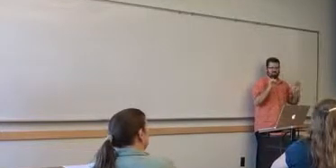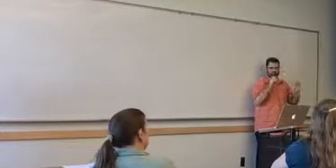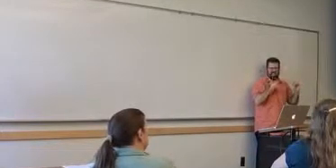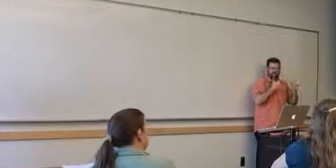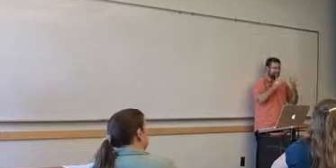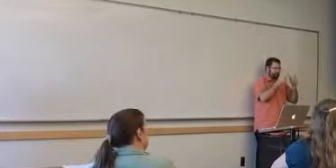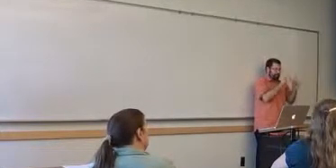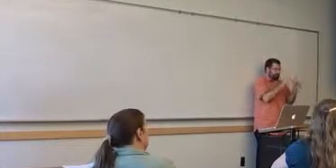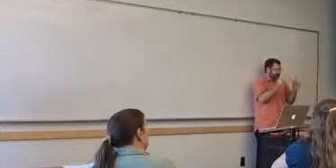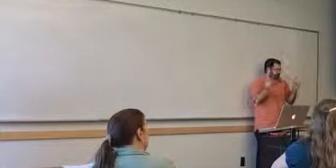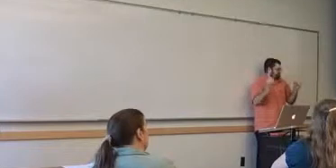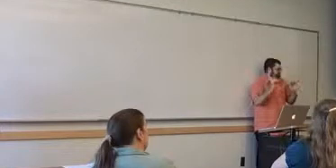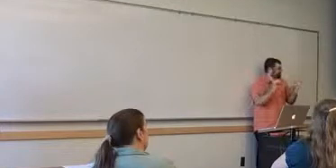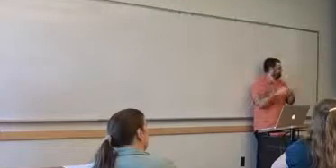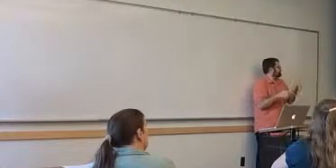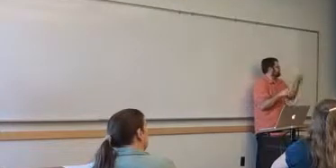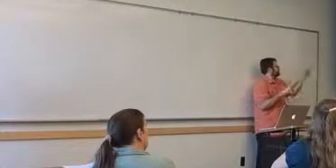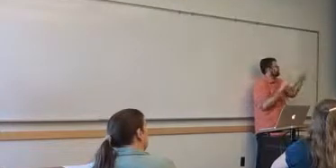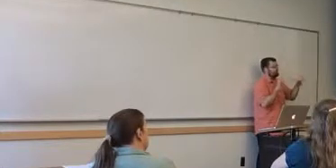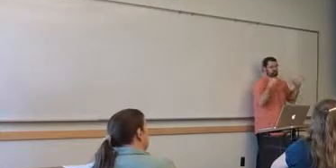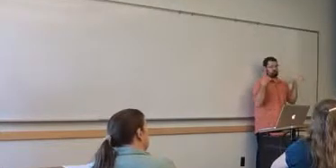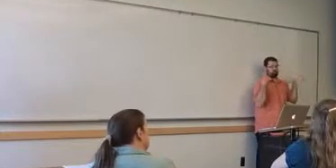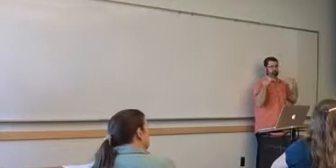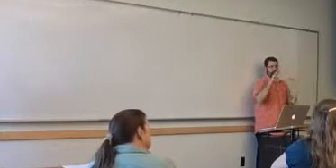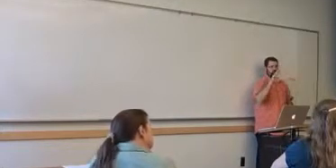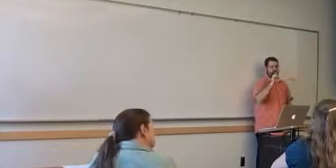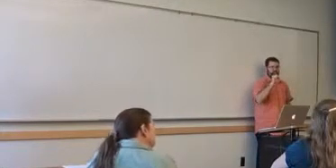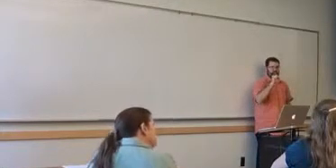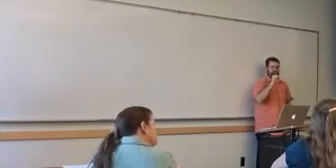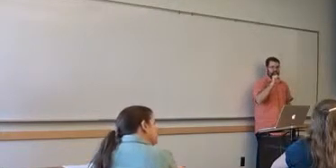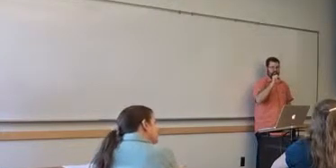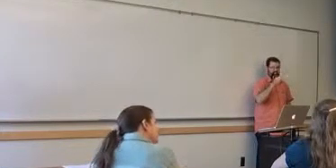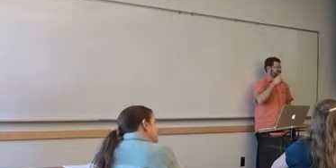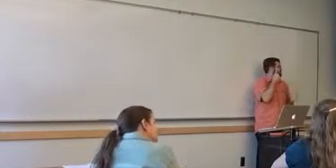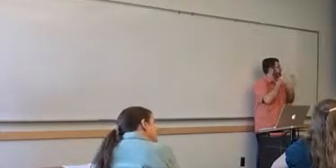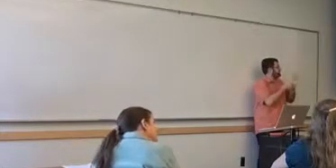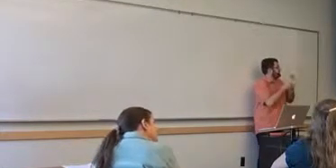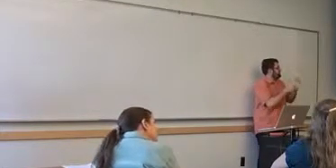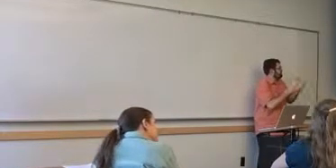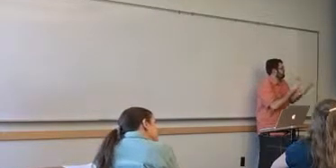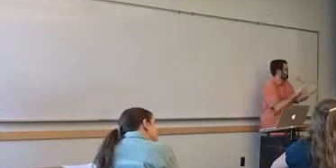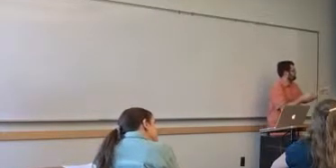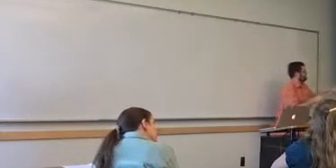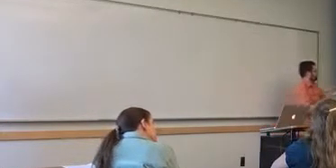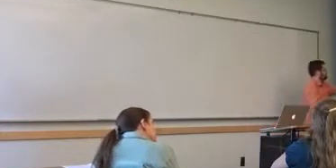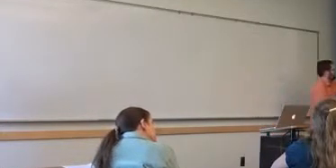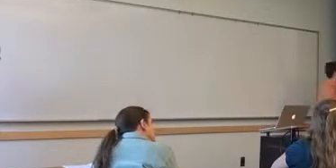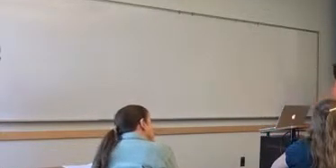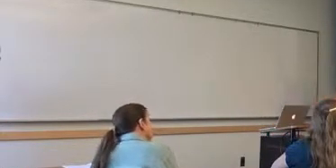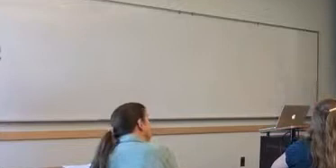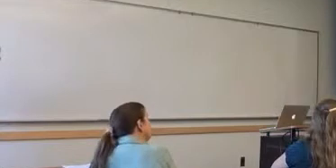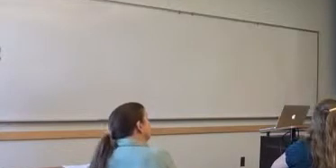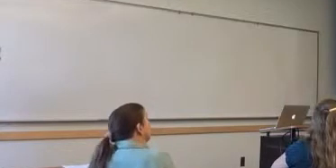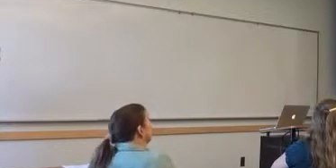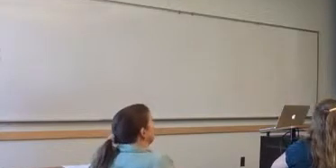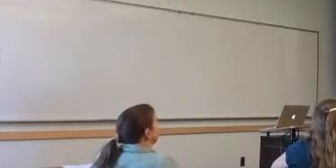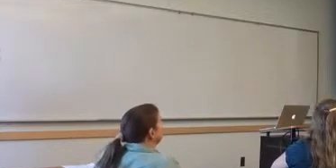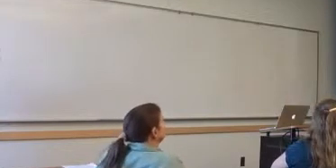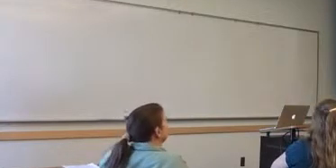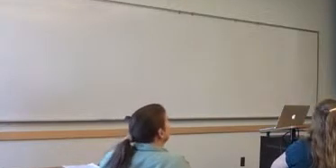says. ASL doesn't quite have that. So we often show things like that with world shifting. So for example, we've got